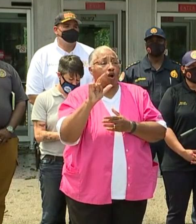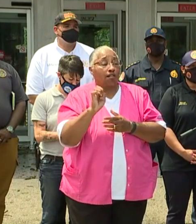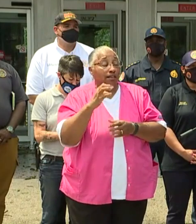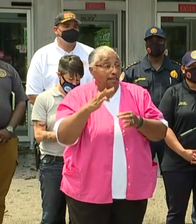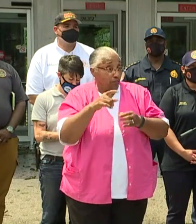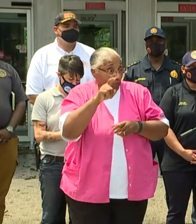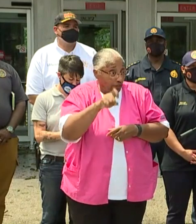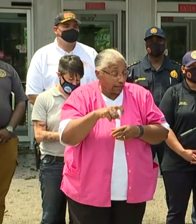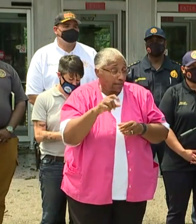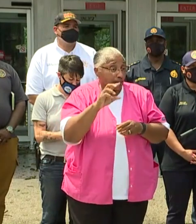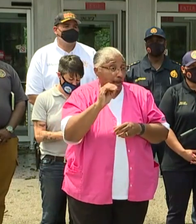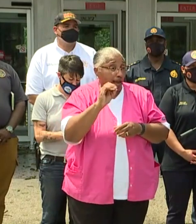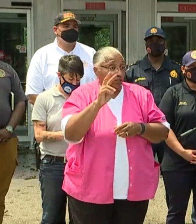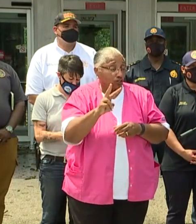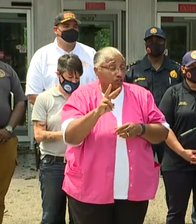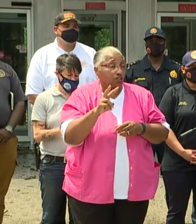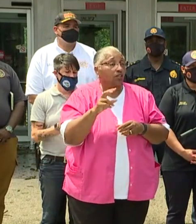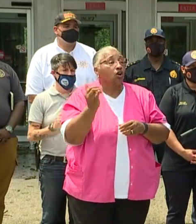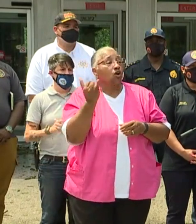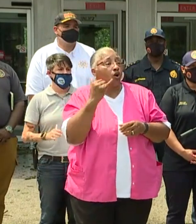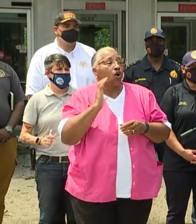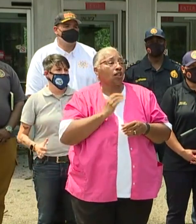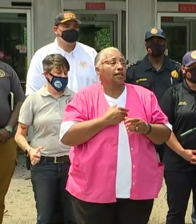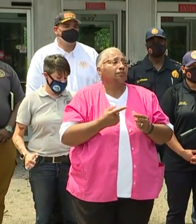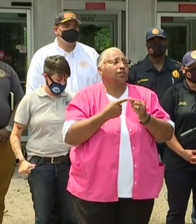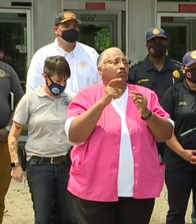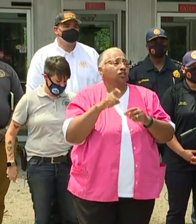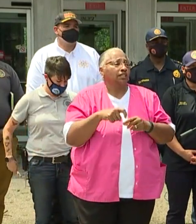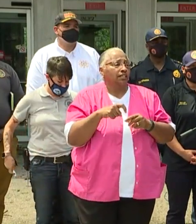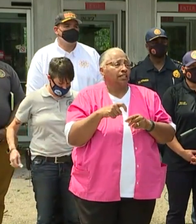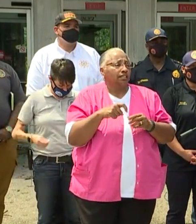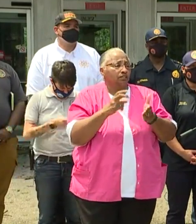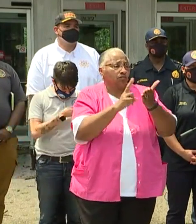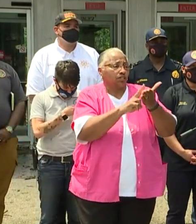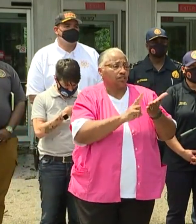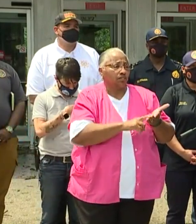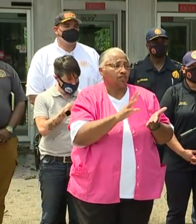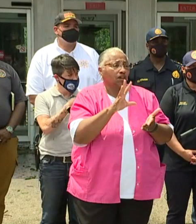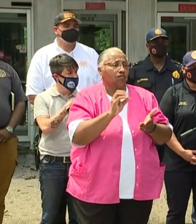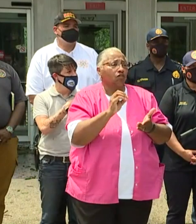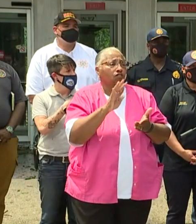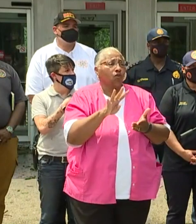have any kind of issues, call our special needs registry at